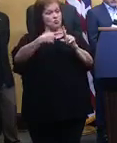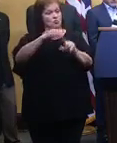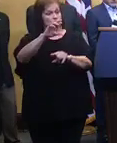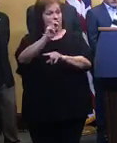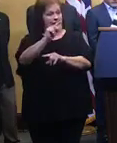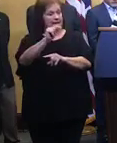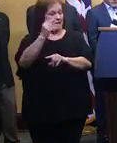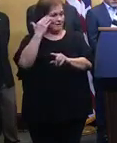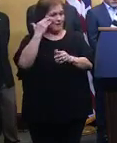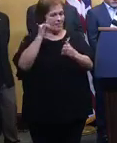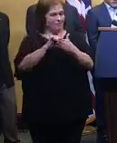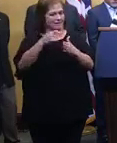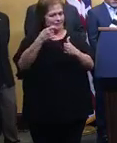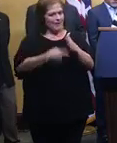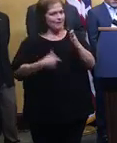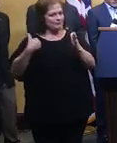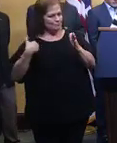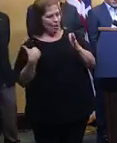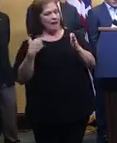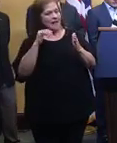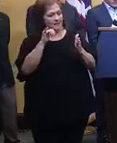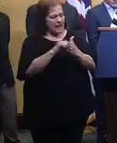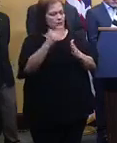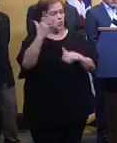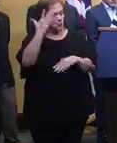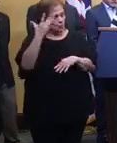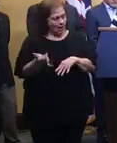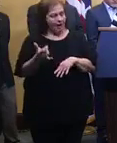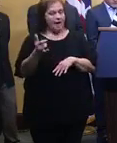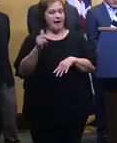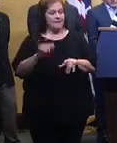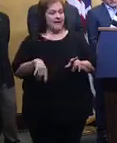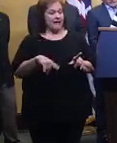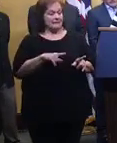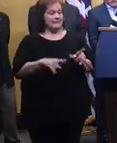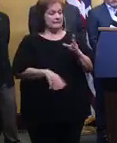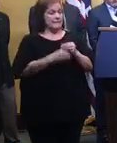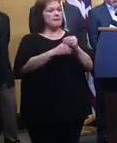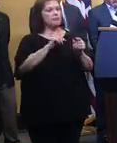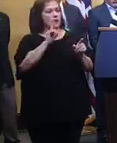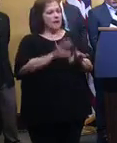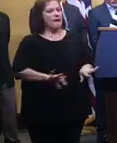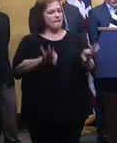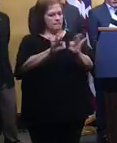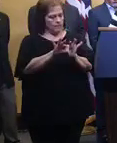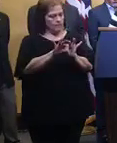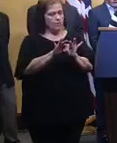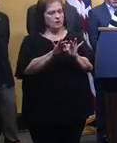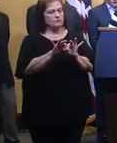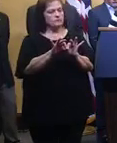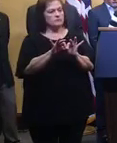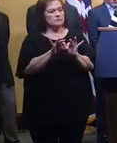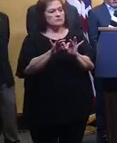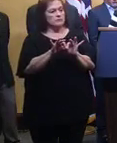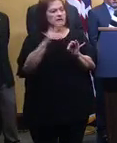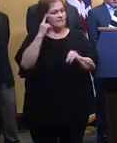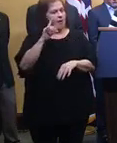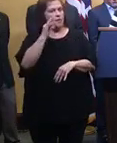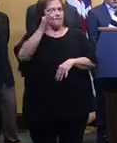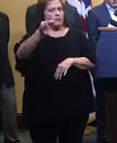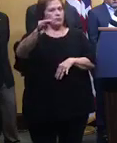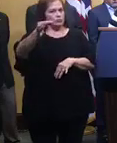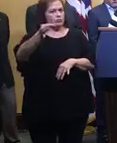cost burden, and that's exactly why this constitutional amendment is so important and vital to the future of this